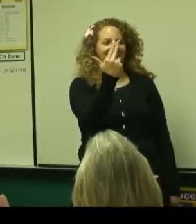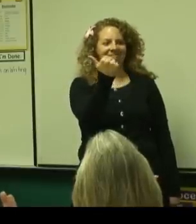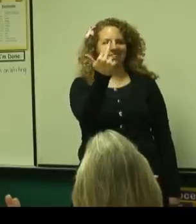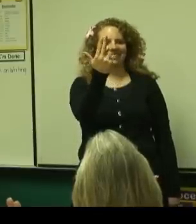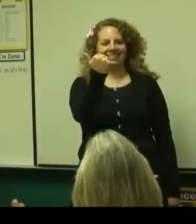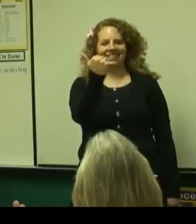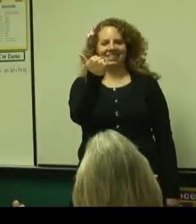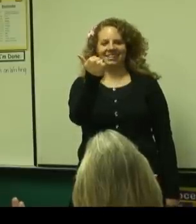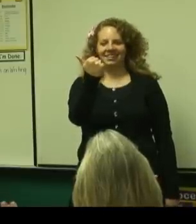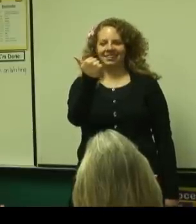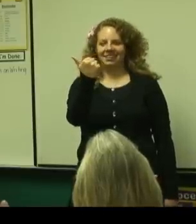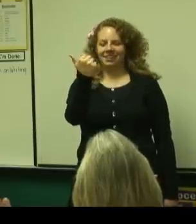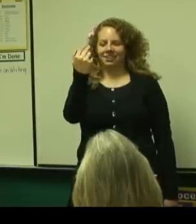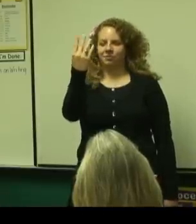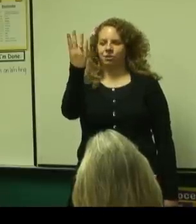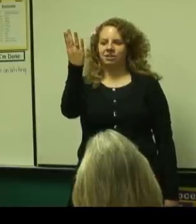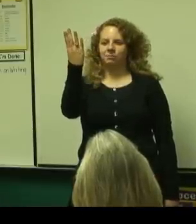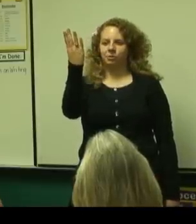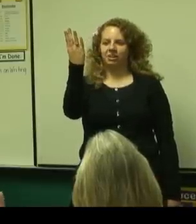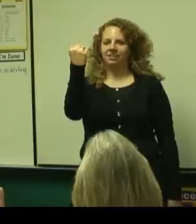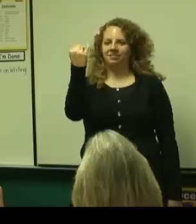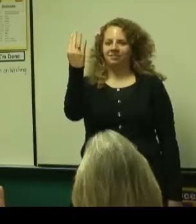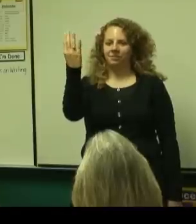13. And then 14, pull it in.